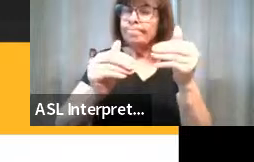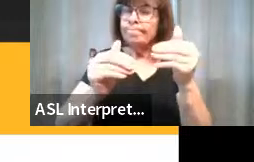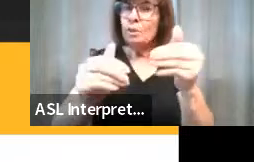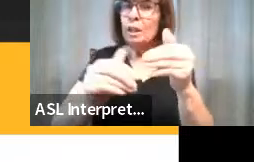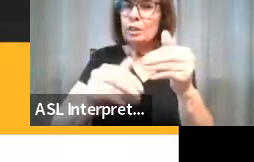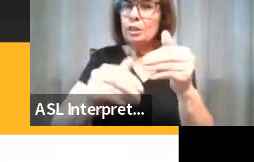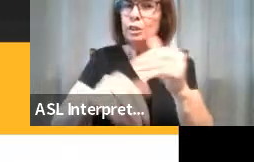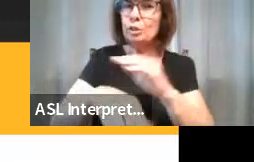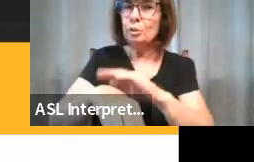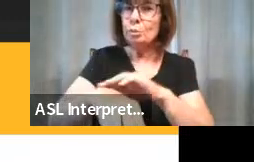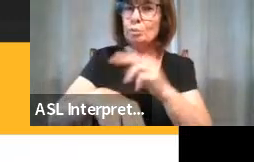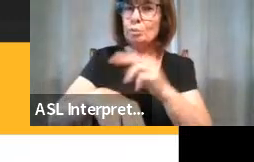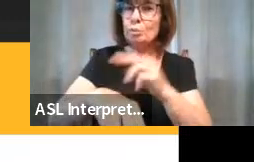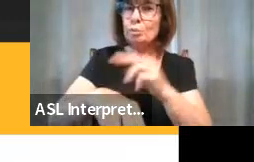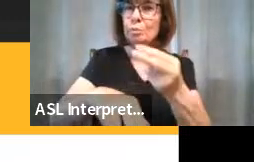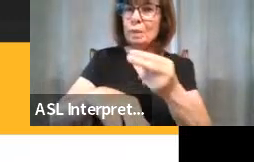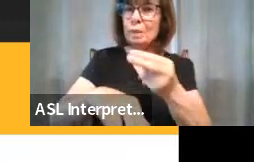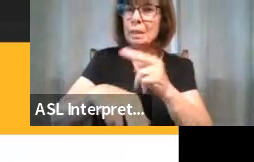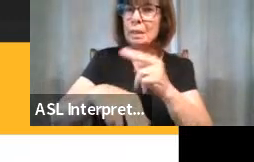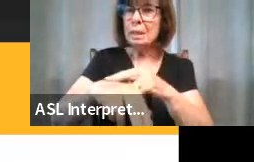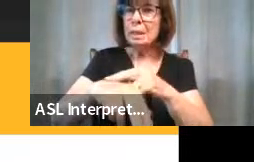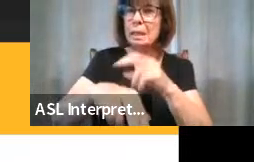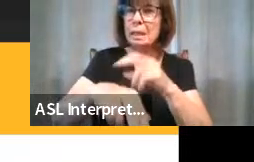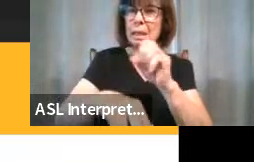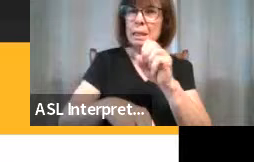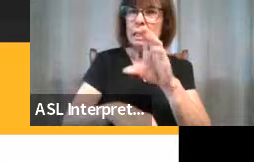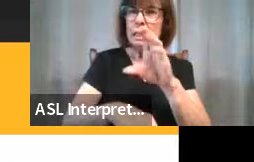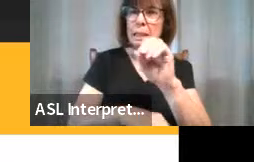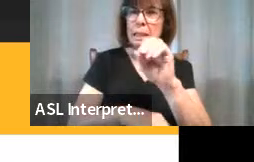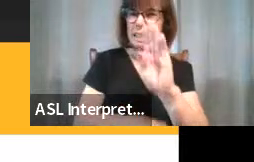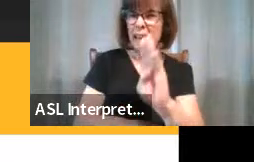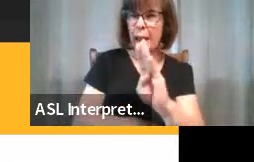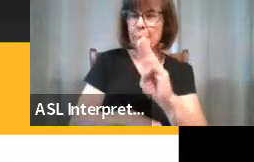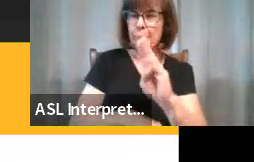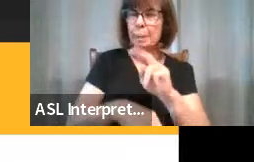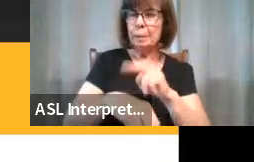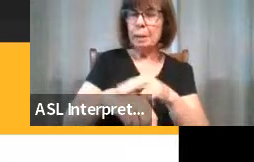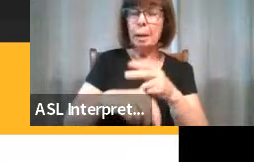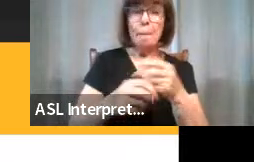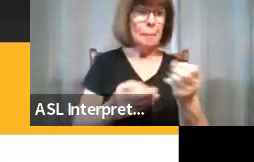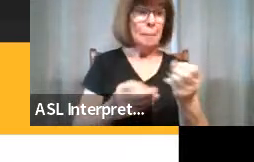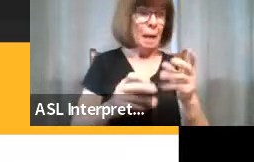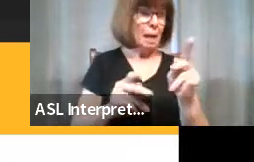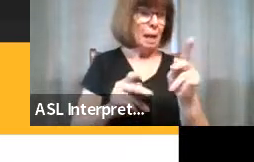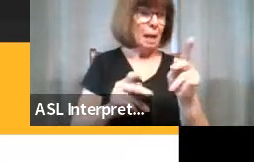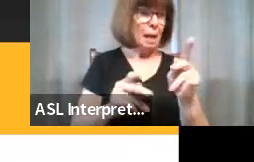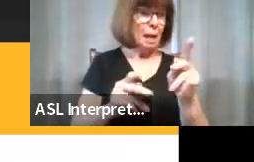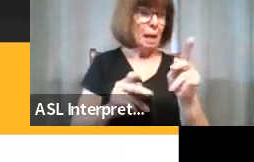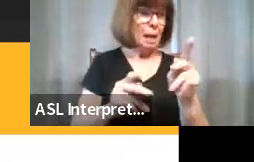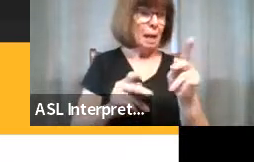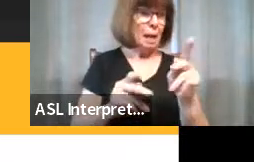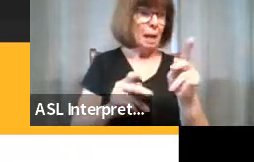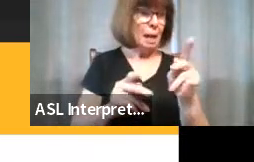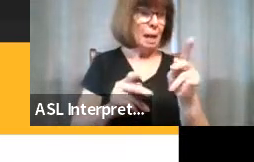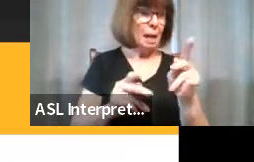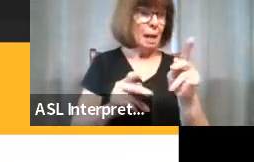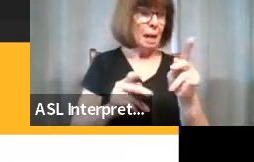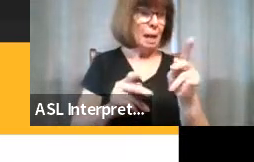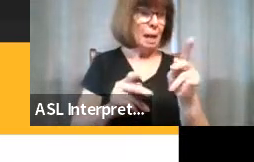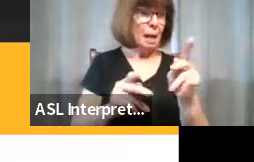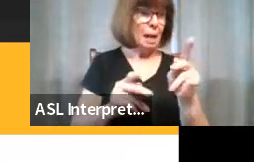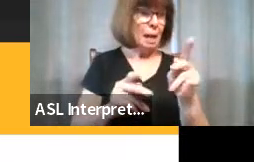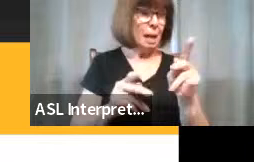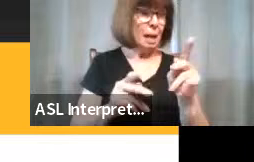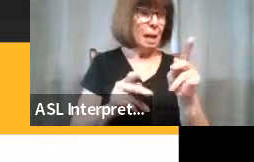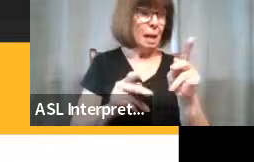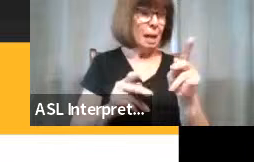So it's important to note that any person of any gender or sexual orientation who has close or intimate contact with an infected person